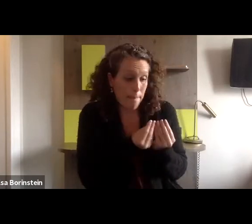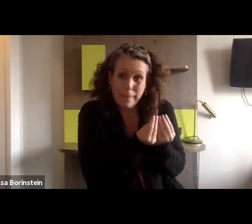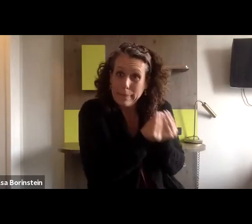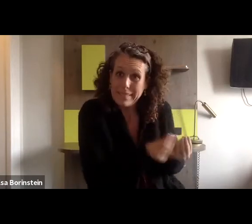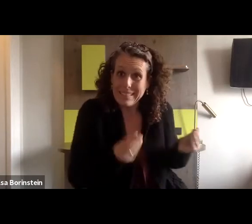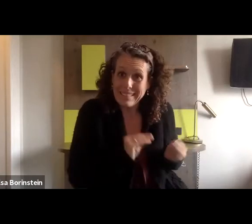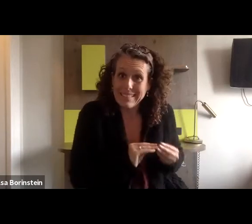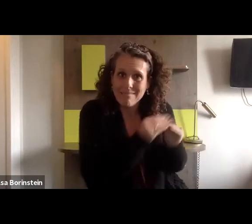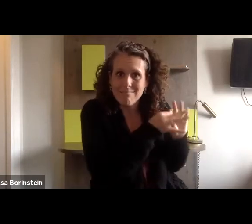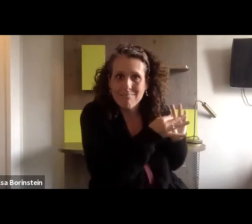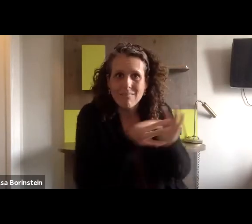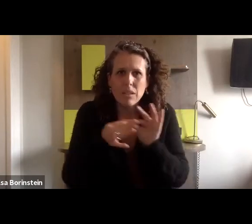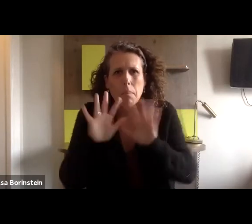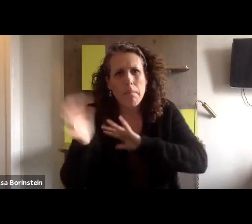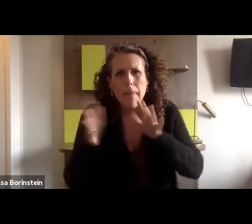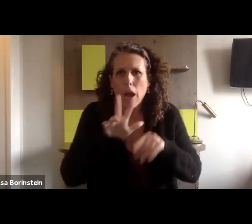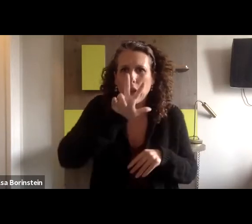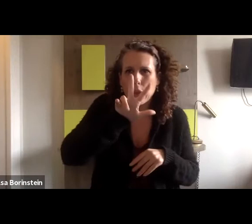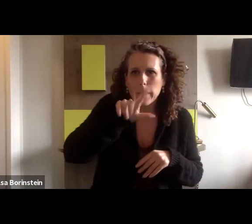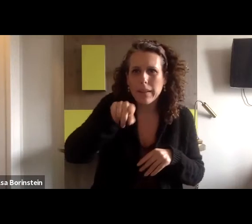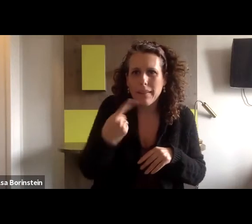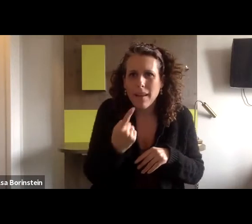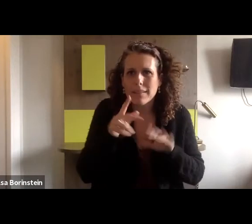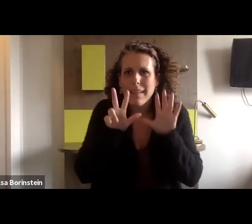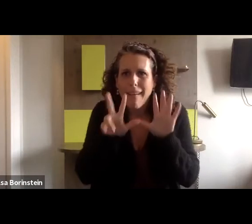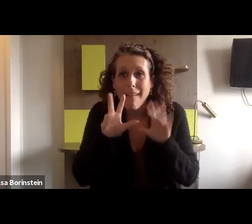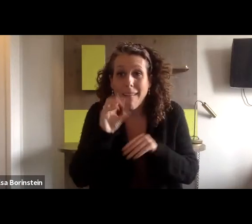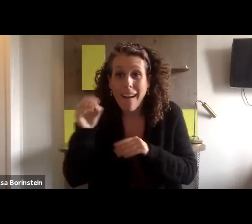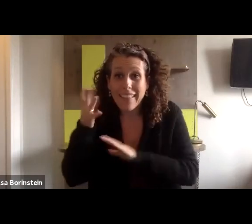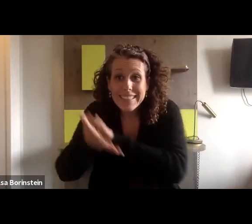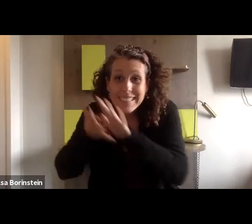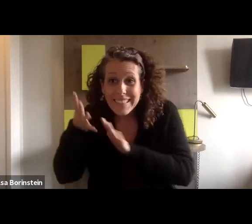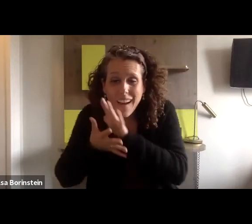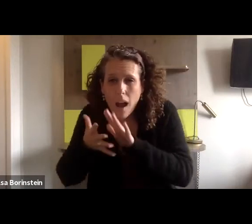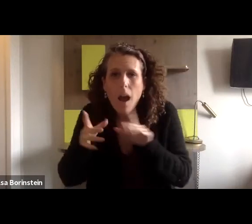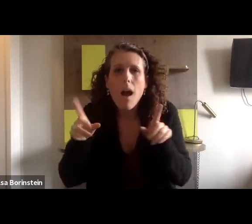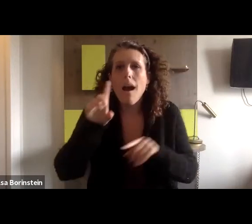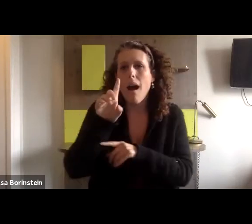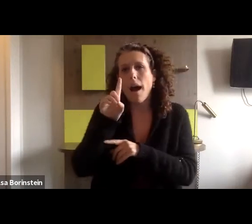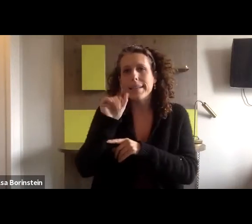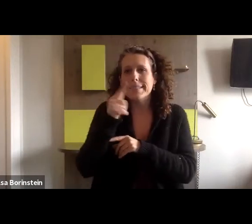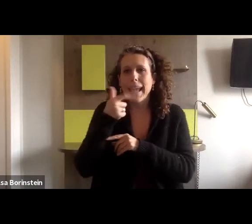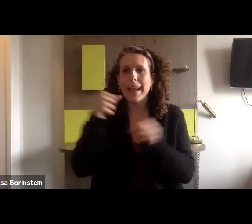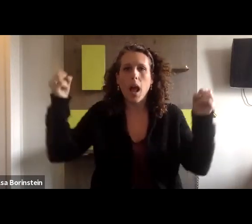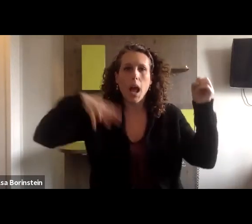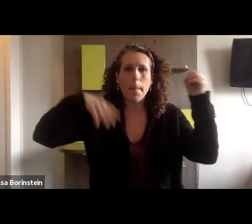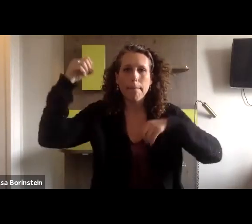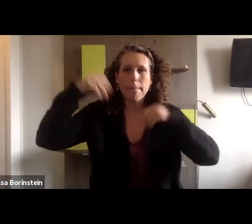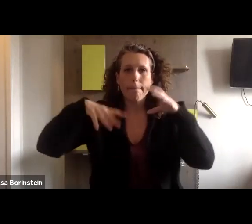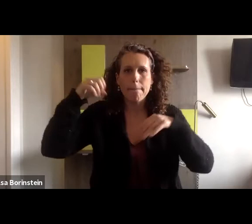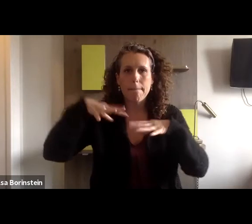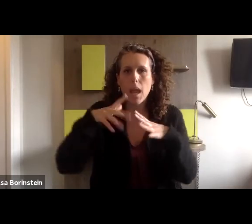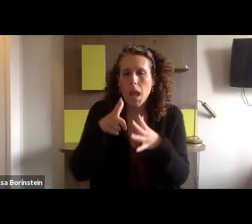about 3,800 signs. This data bank it's a different issue. We're currently working on